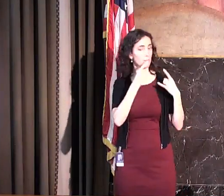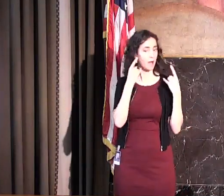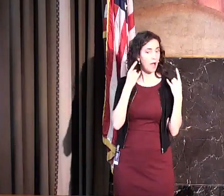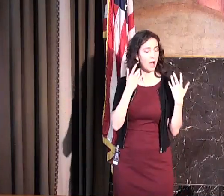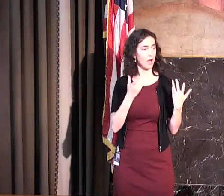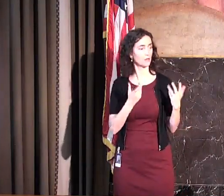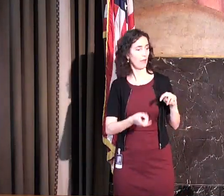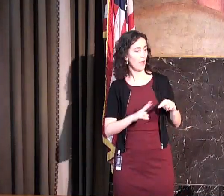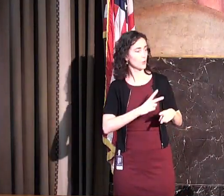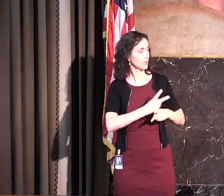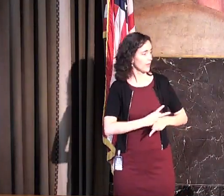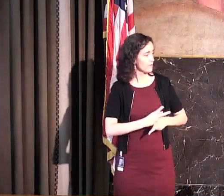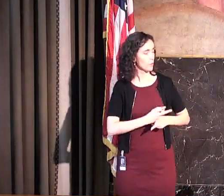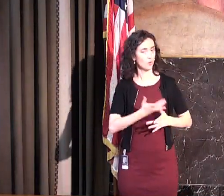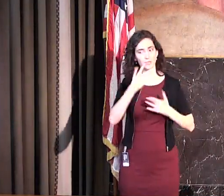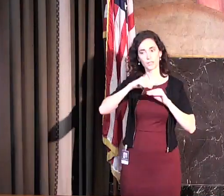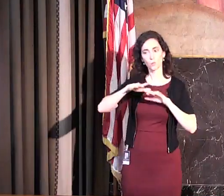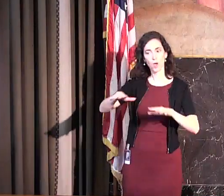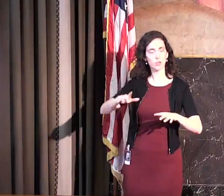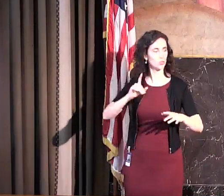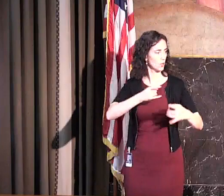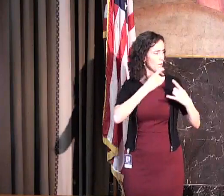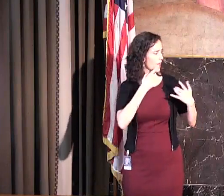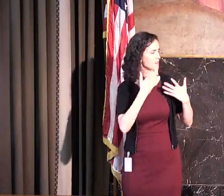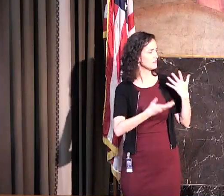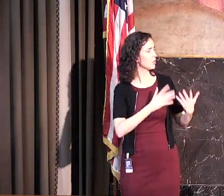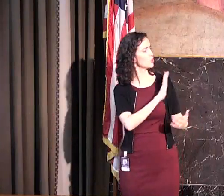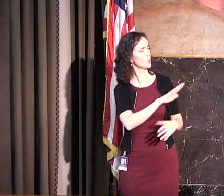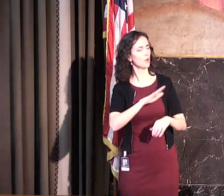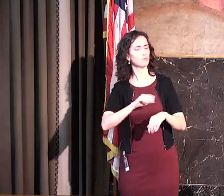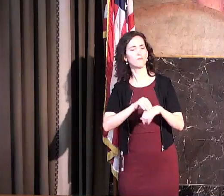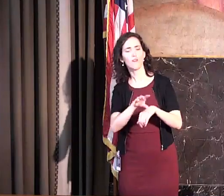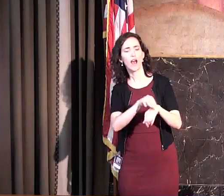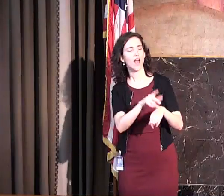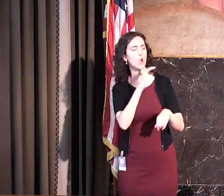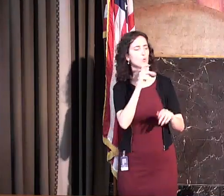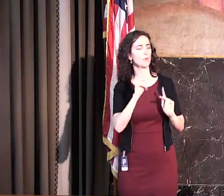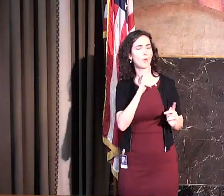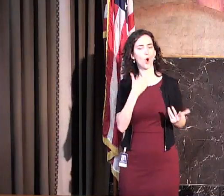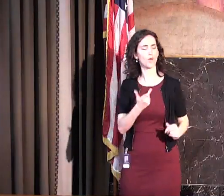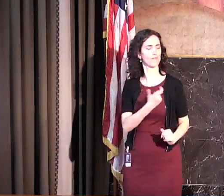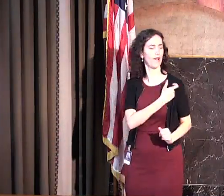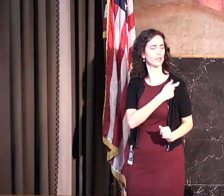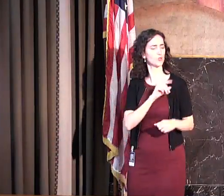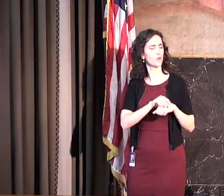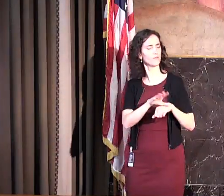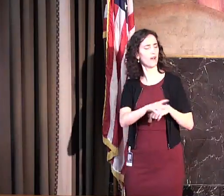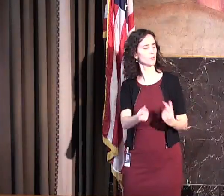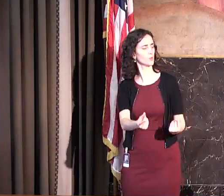more careful and help stop the spread, or, I mean, what advice would you give to vaccinated people?